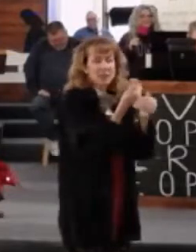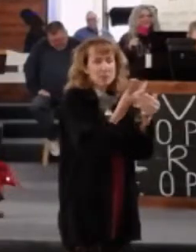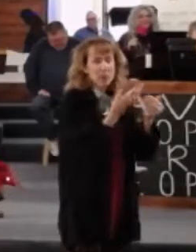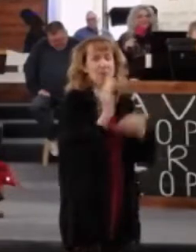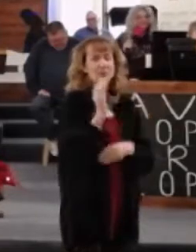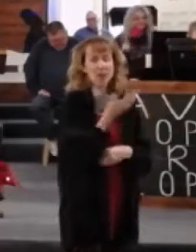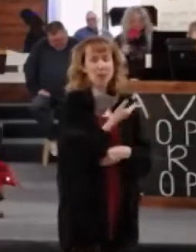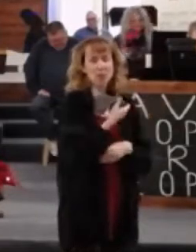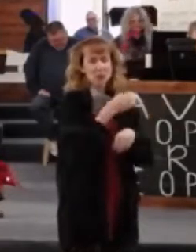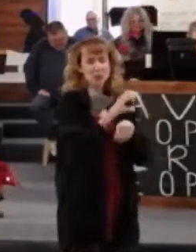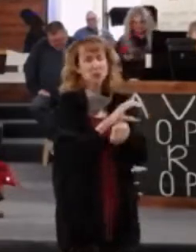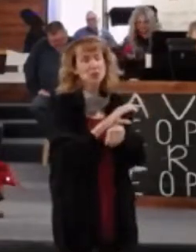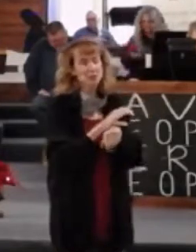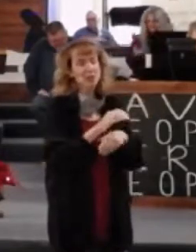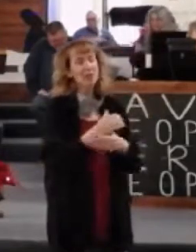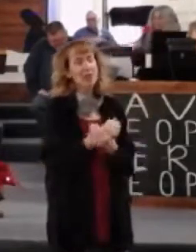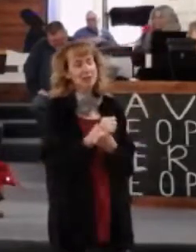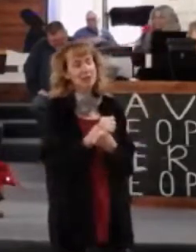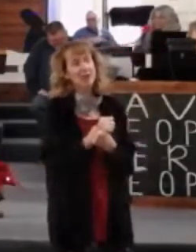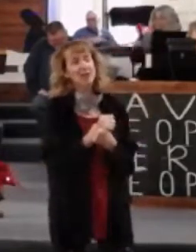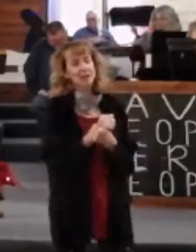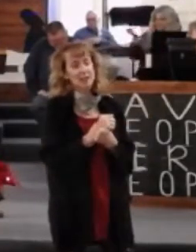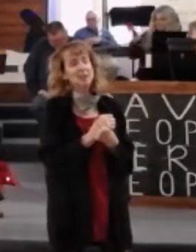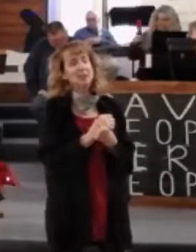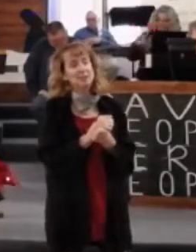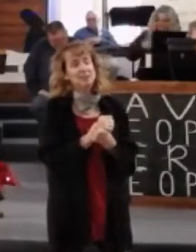That's all I got. Oh.